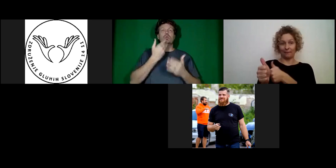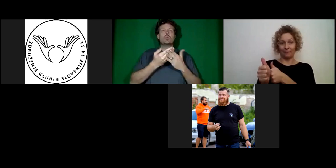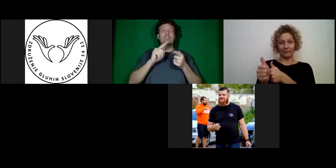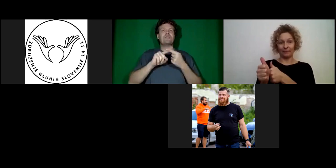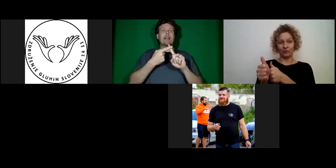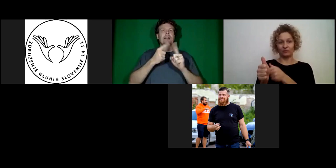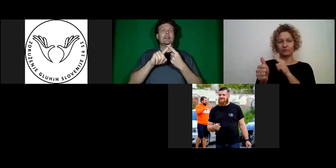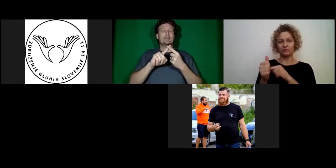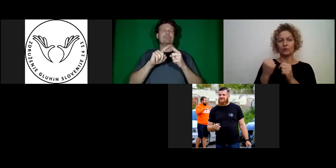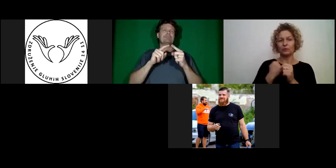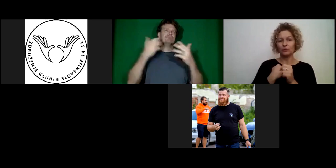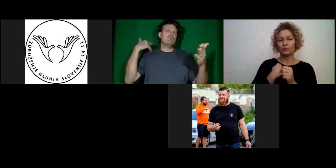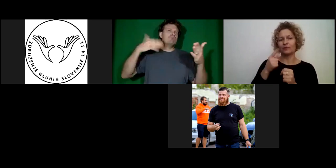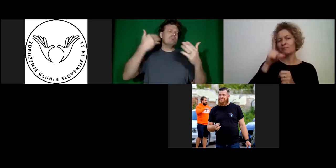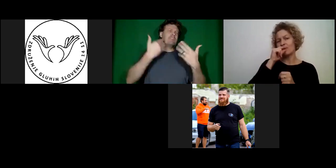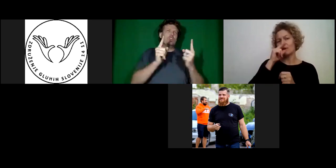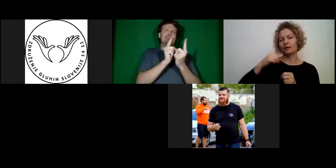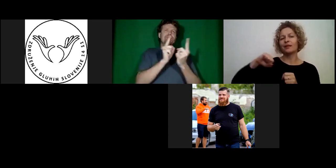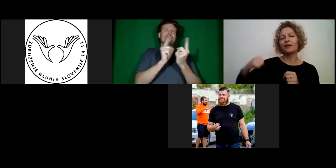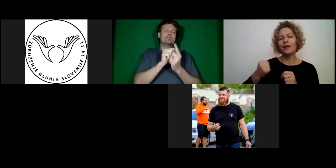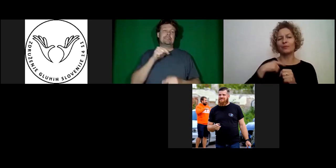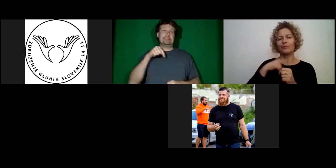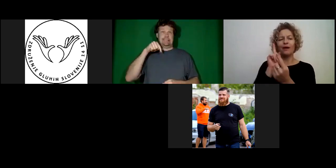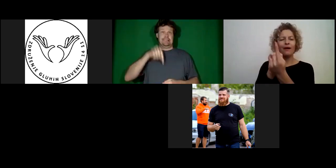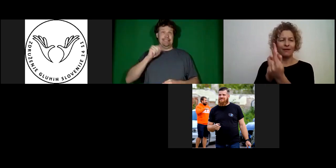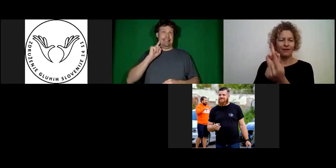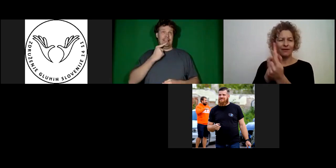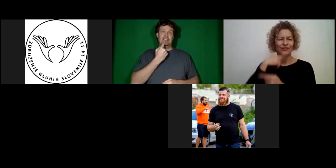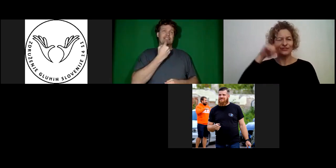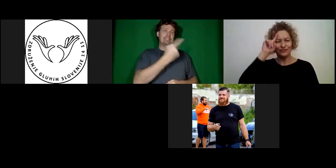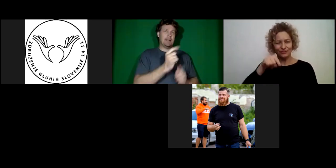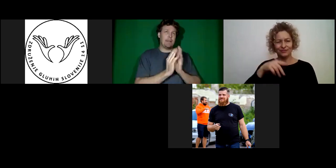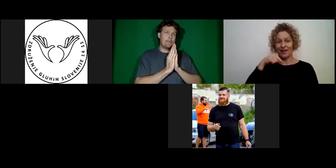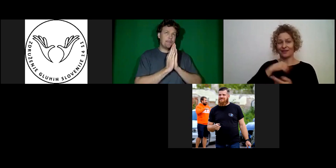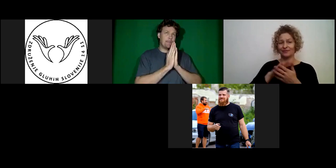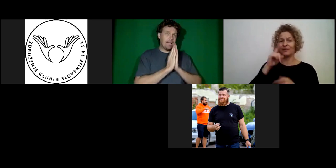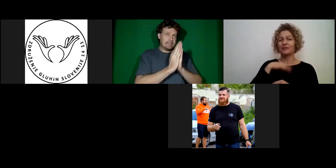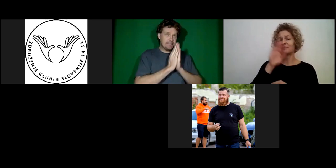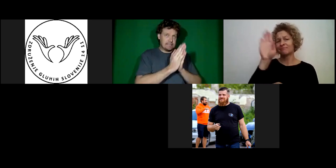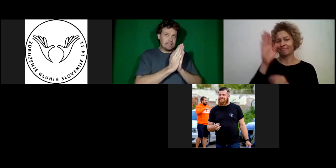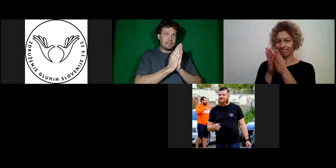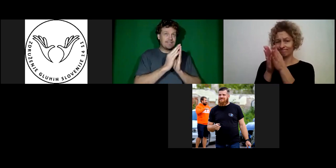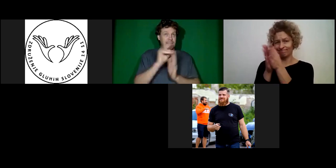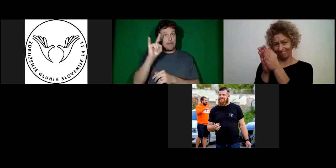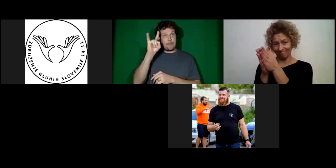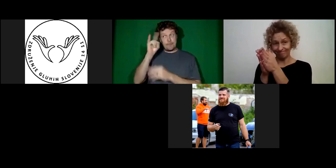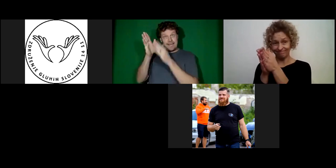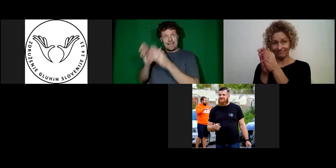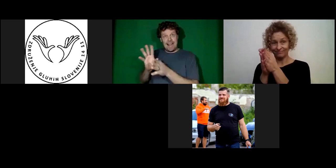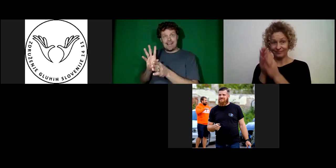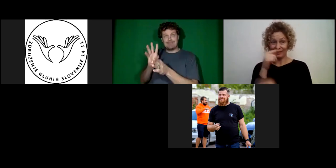And my coach approached the president of the Slovenian Basketball Federation. They were good